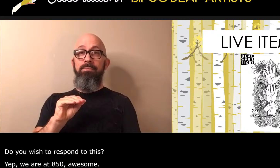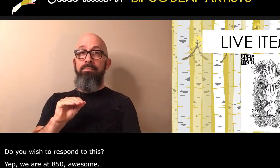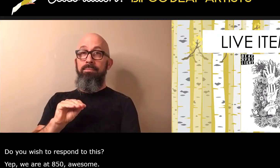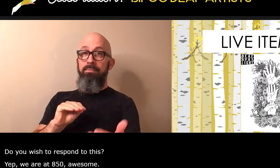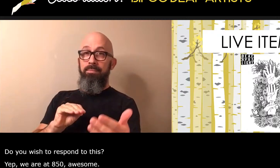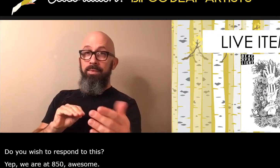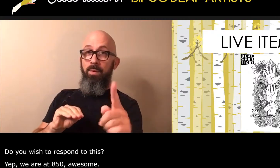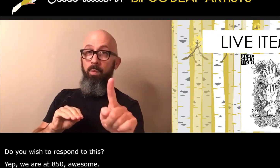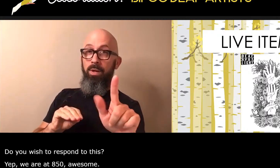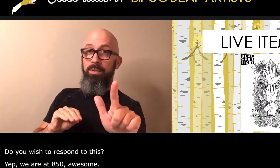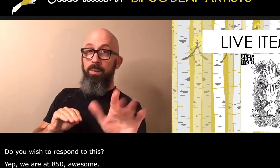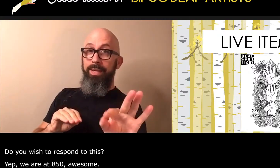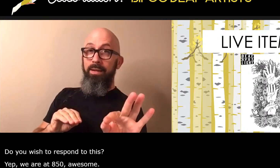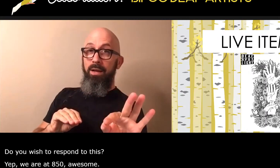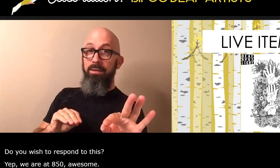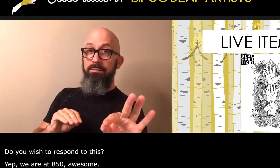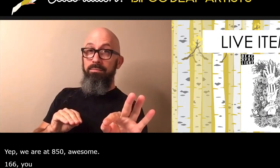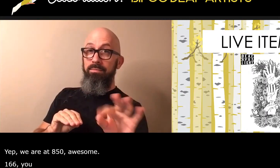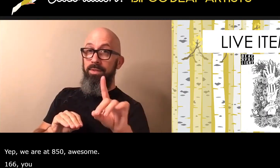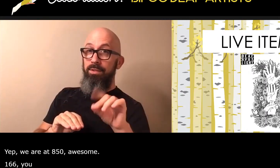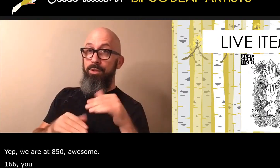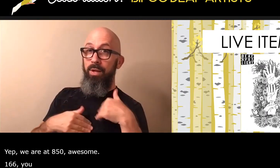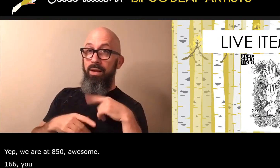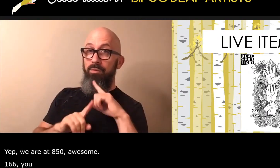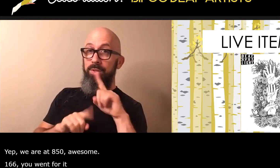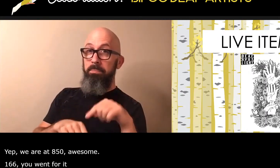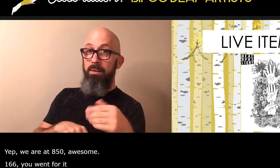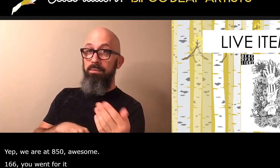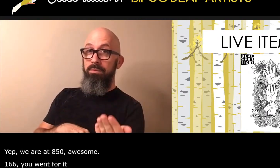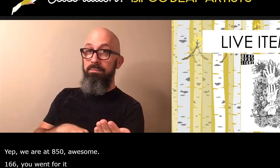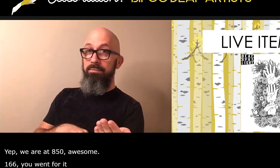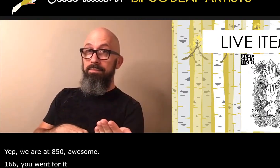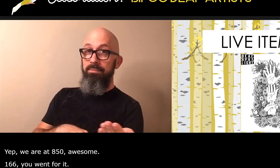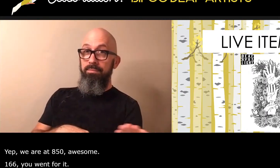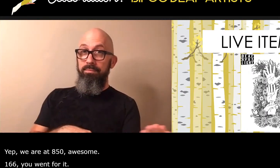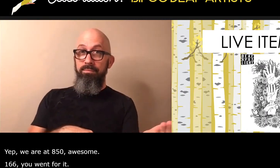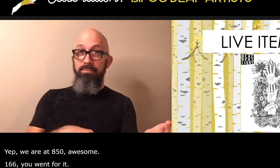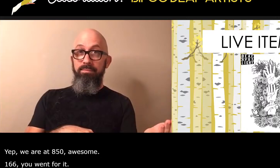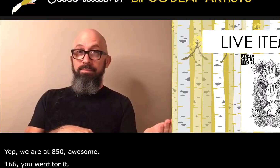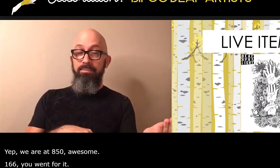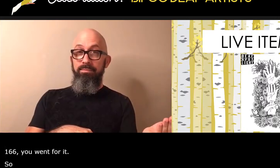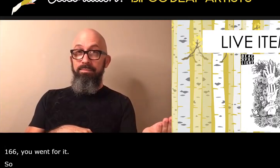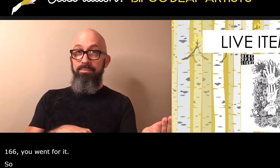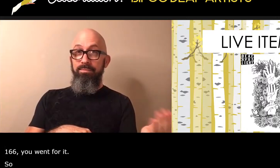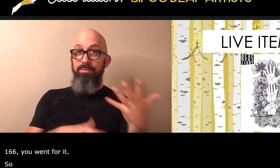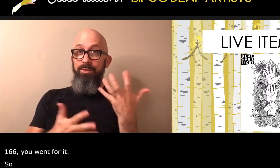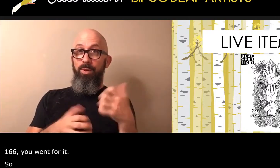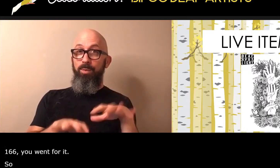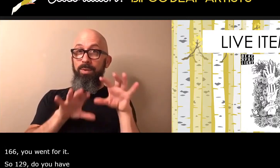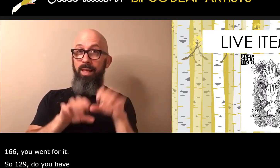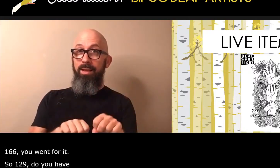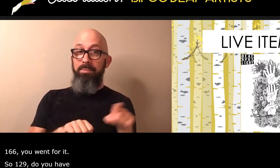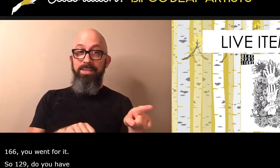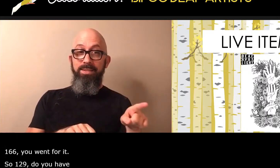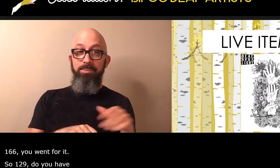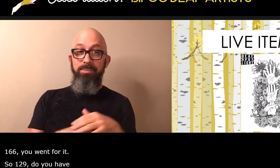166, you went for it. So 129. Do you have a response to this